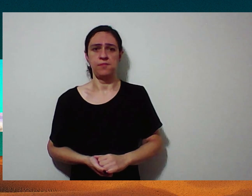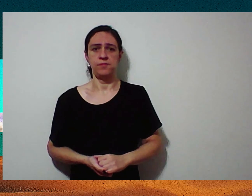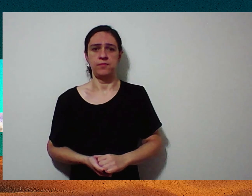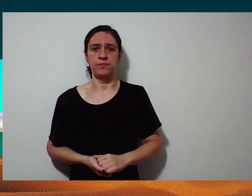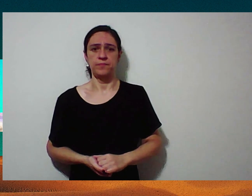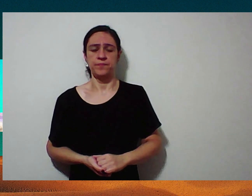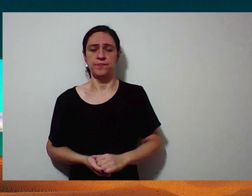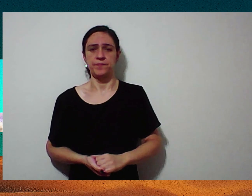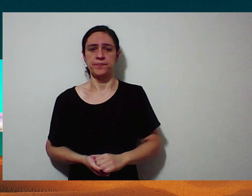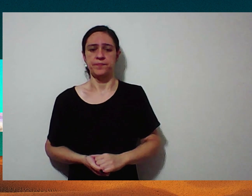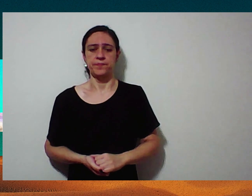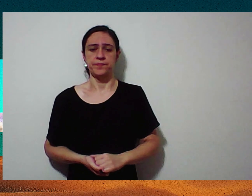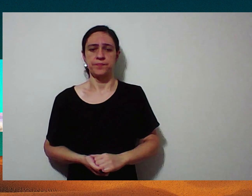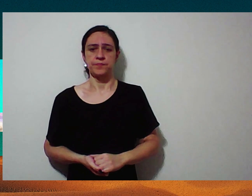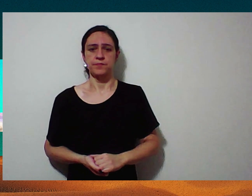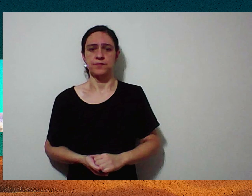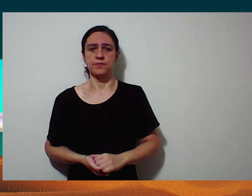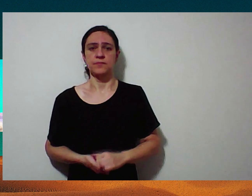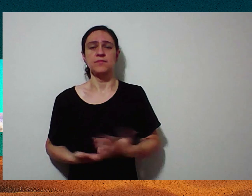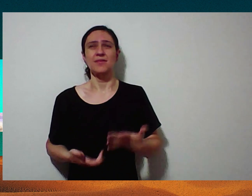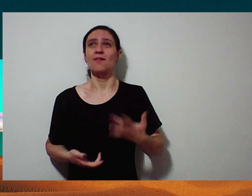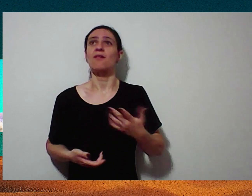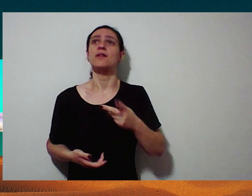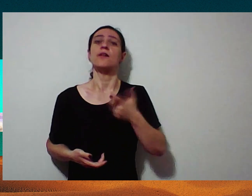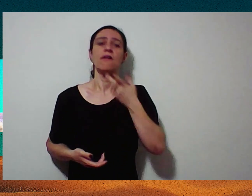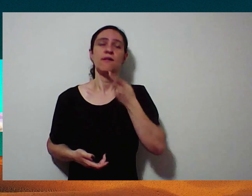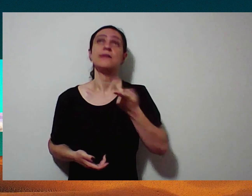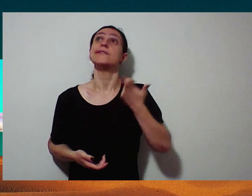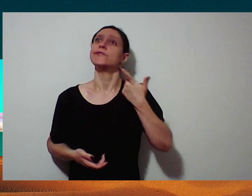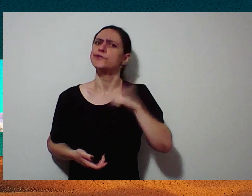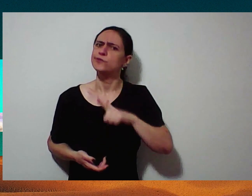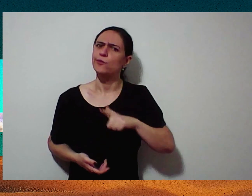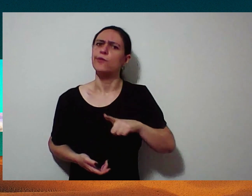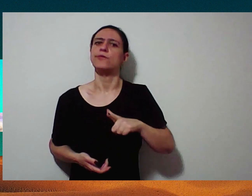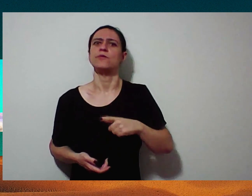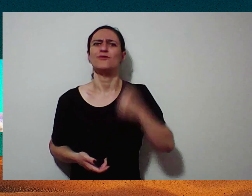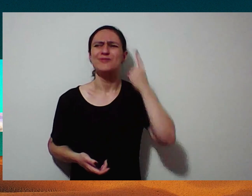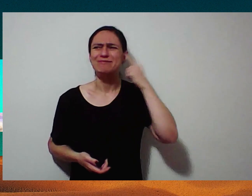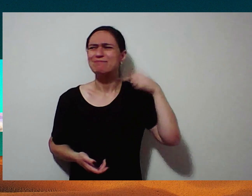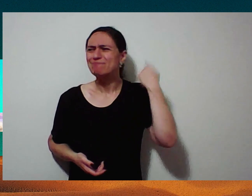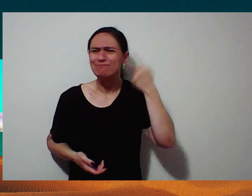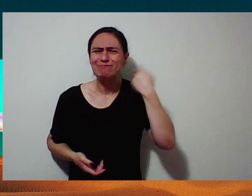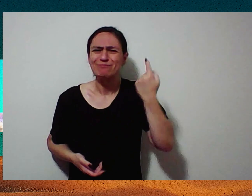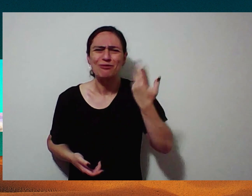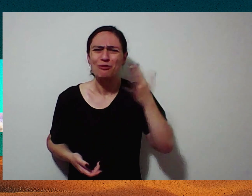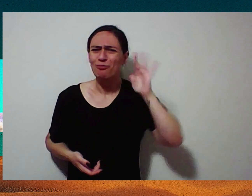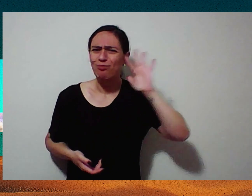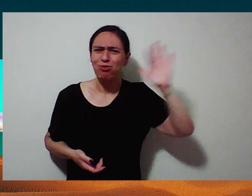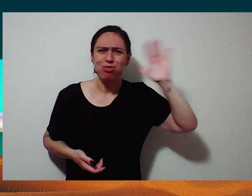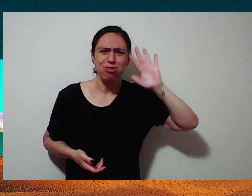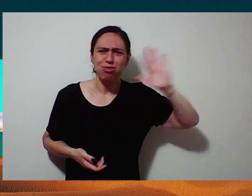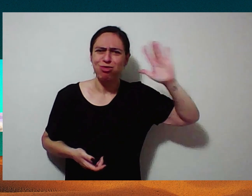de novo você está viajando. He will say, Pedro, again you're